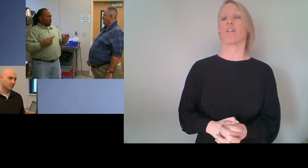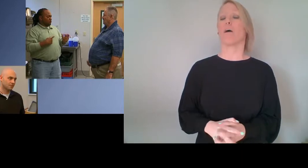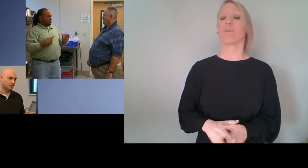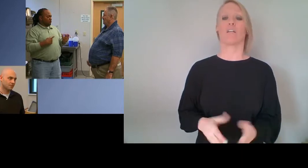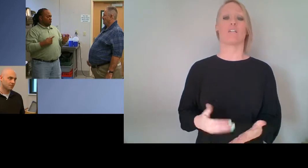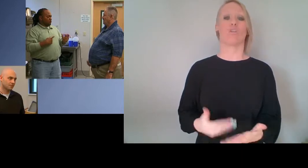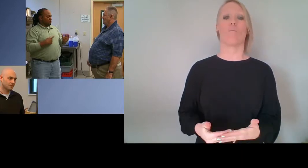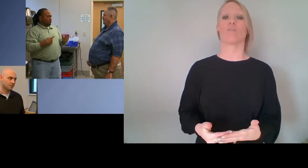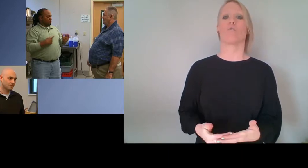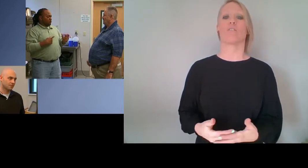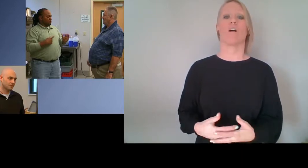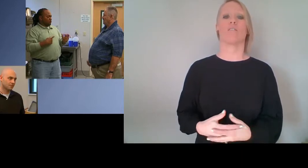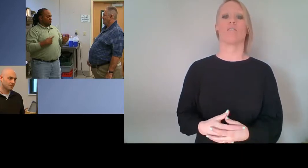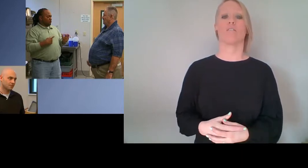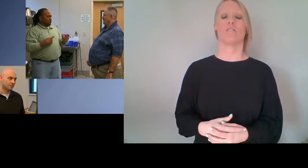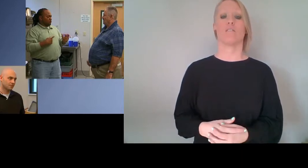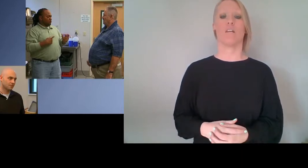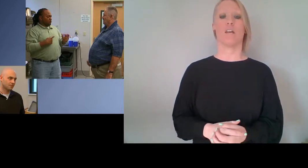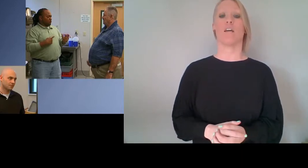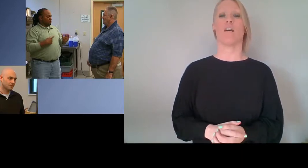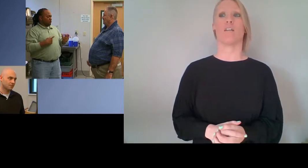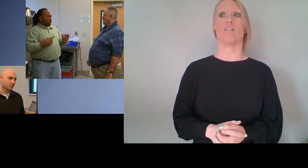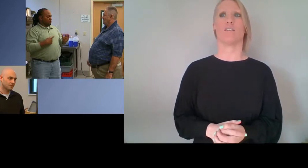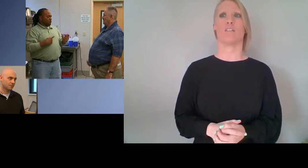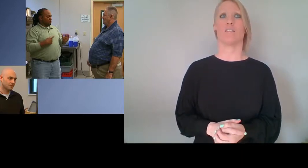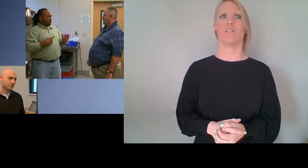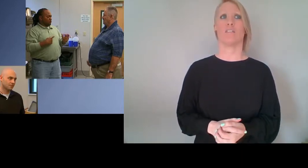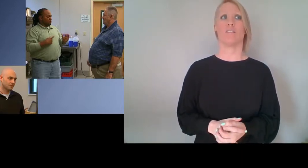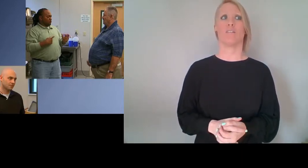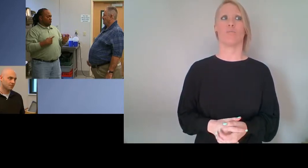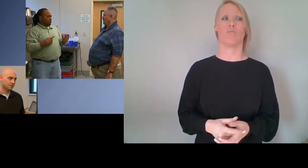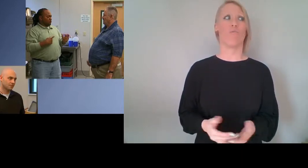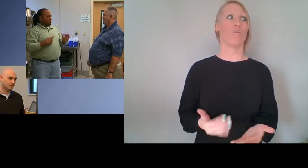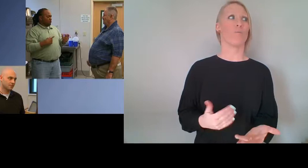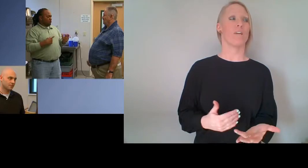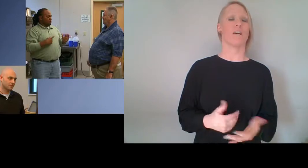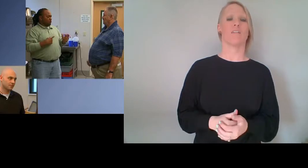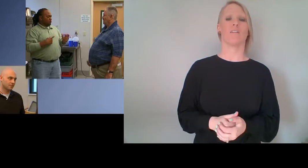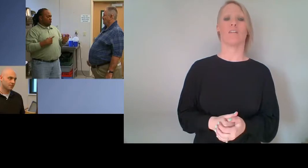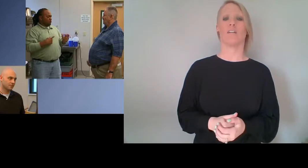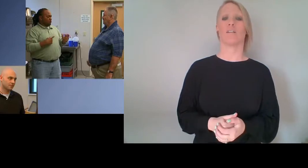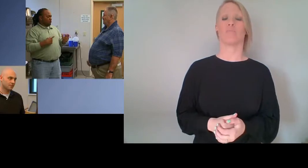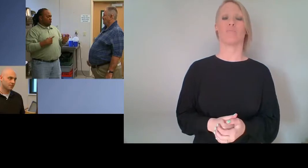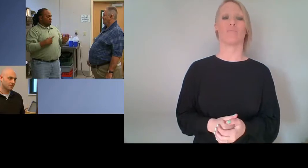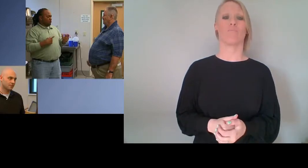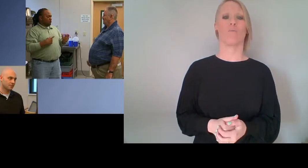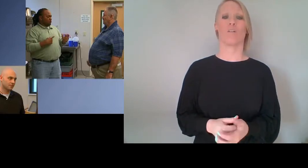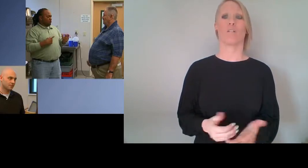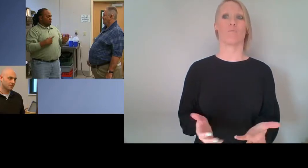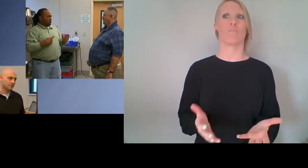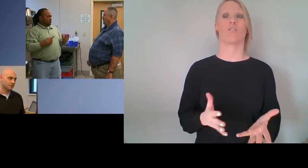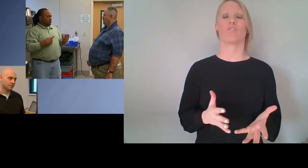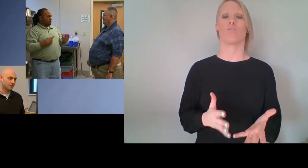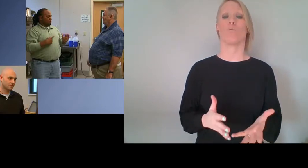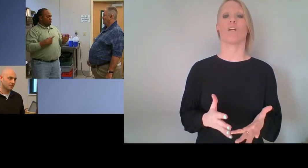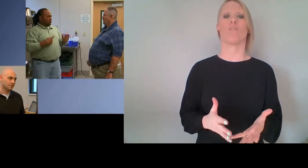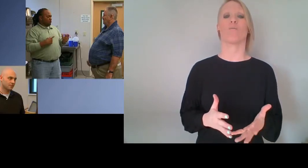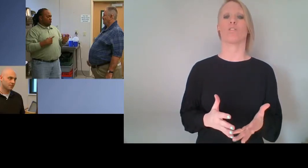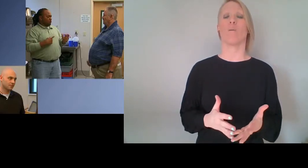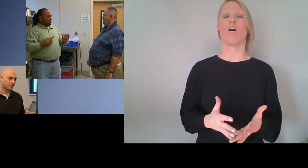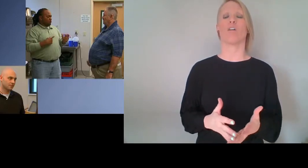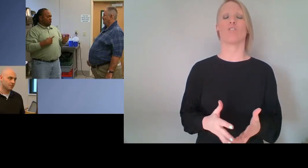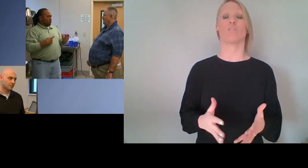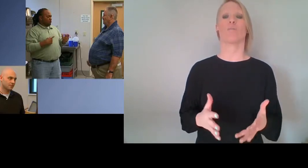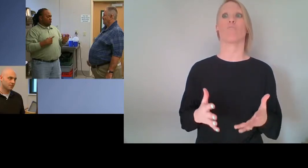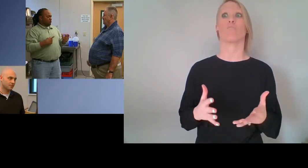throughout. I'm going to get so much more done. And before, when it's been so narrow